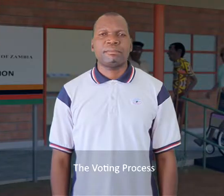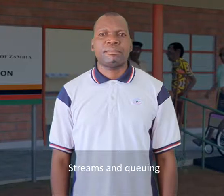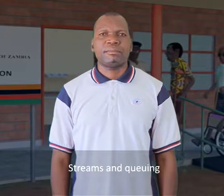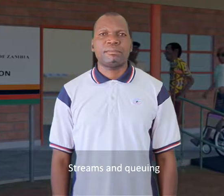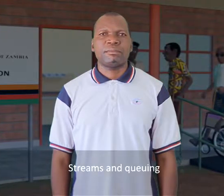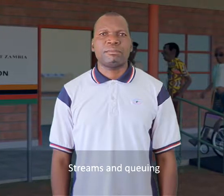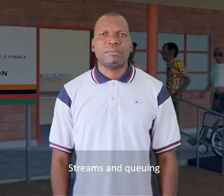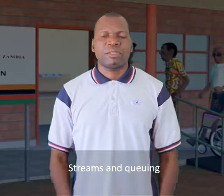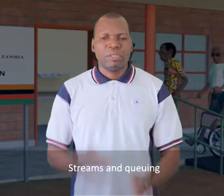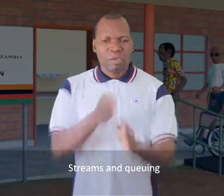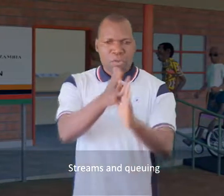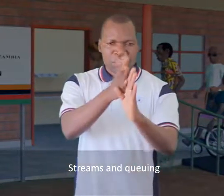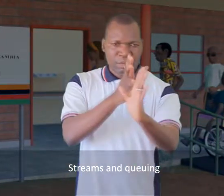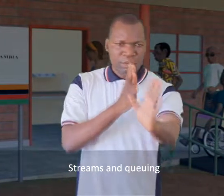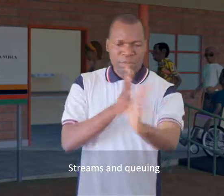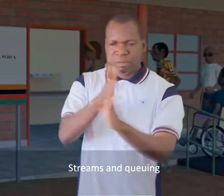Streams and queuing.